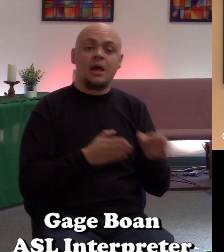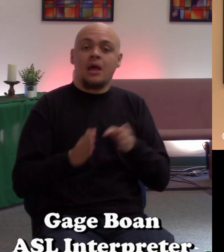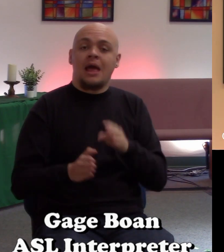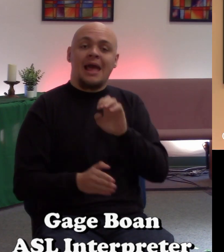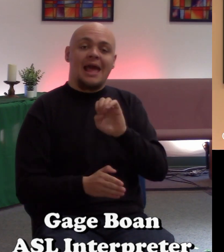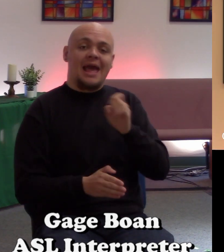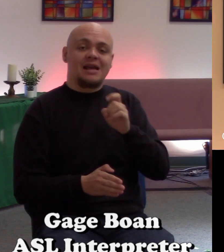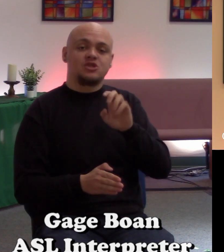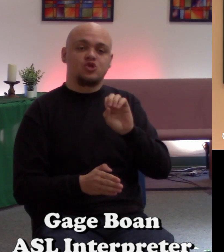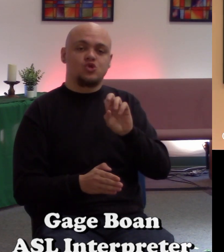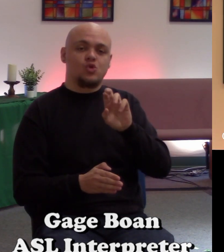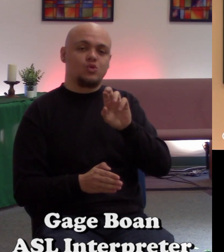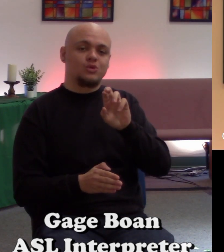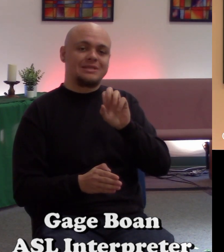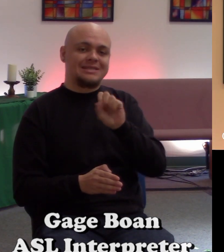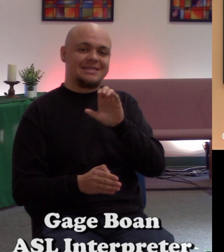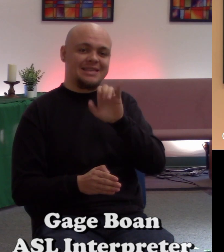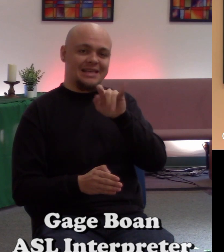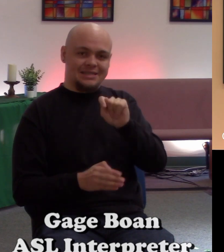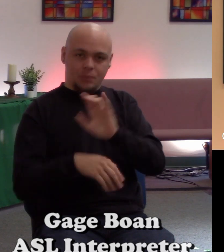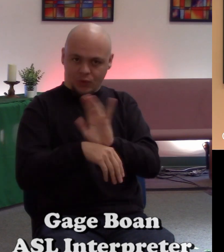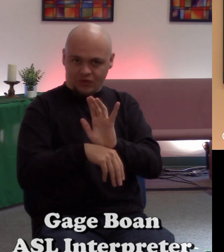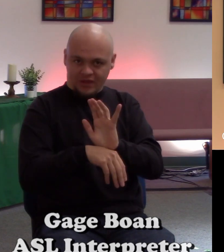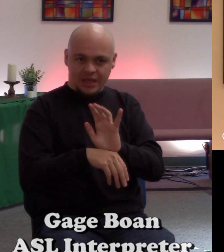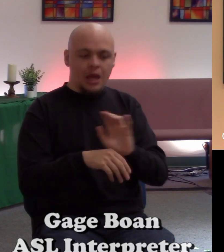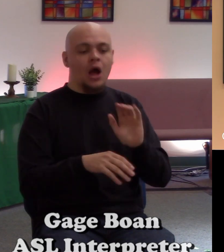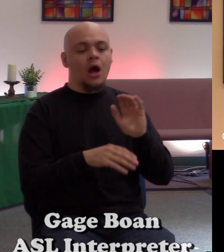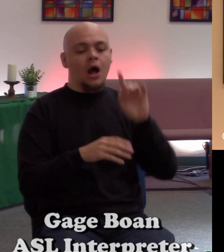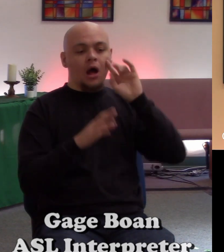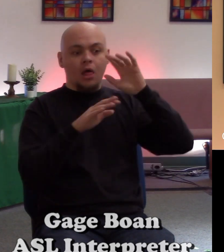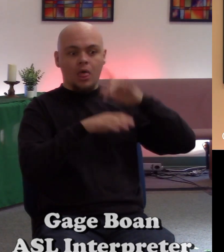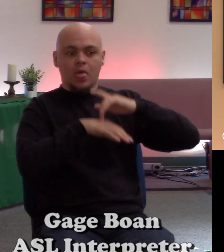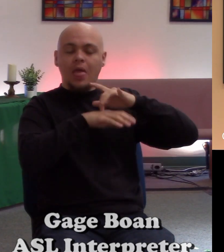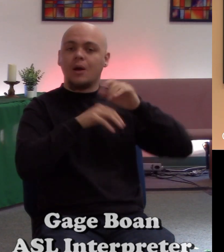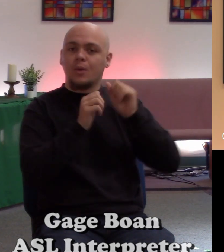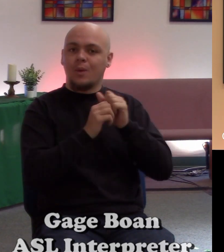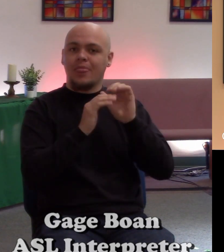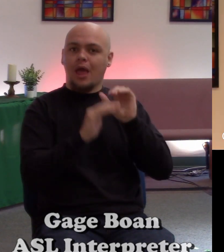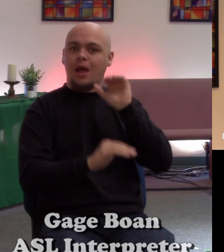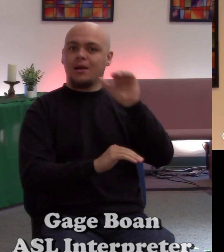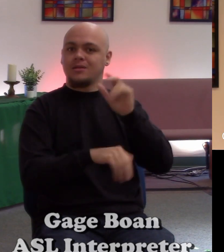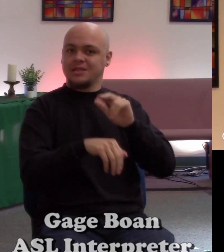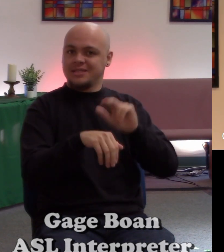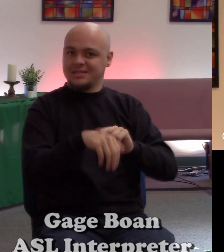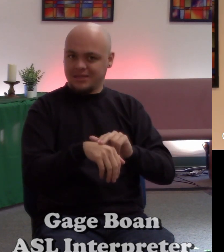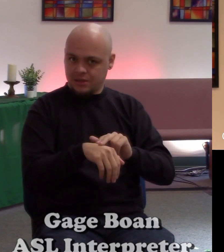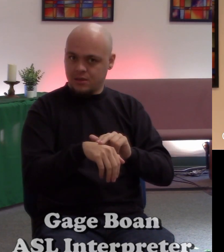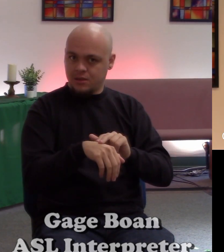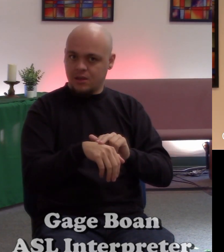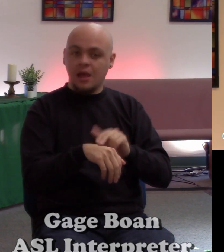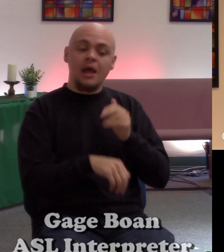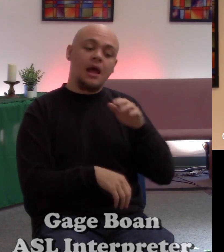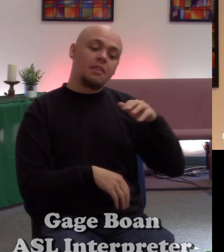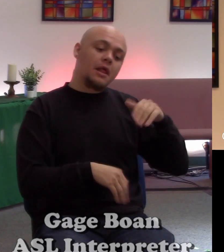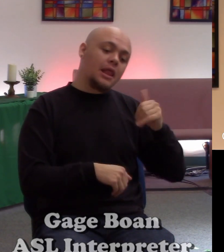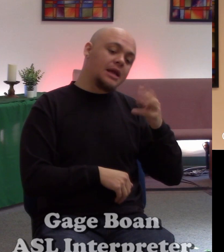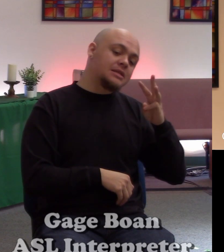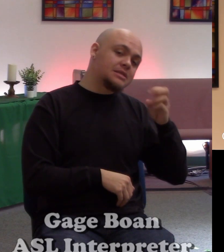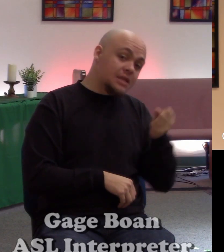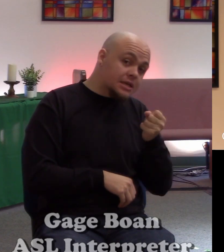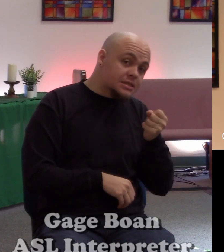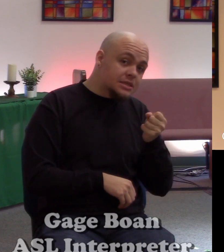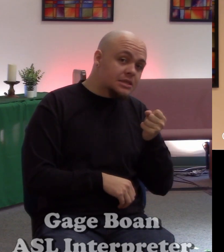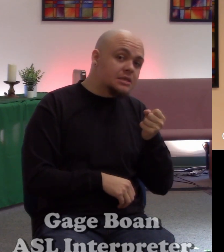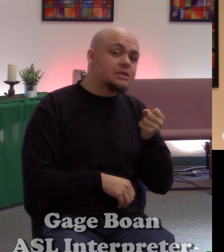by The Exorcist, and that really kicked a lot of stuff up, right? Kind of the supernatural 70s. And the late 60s,